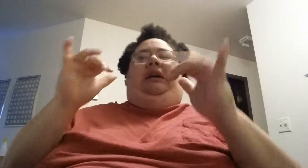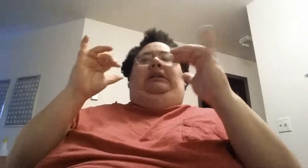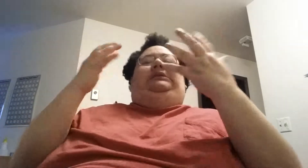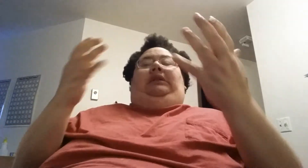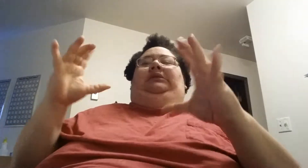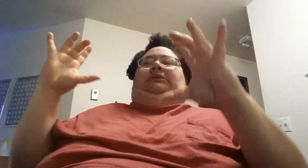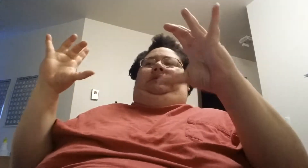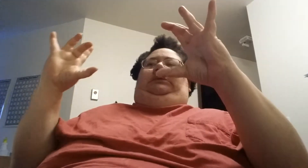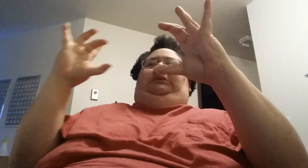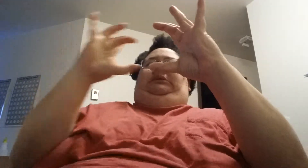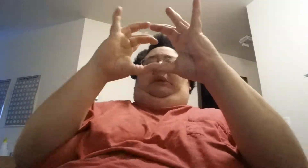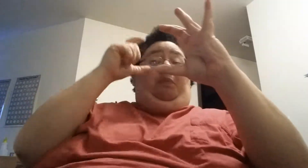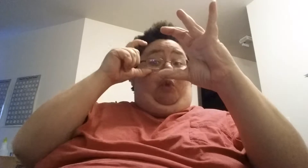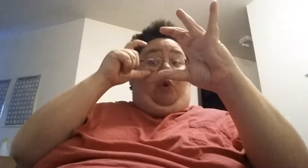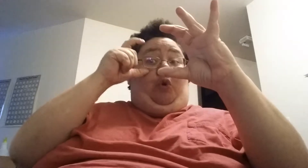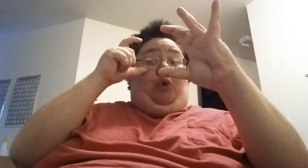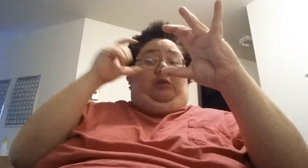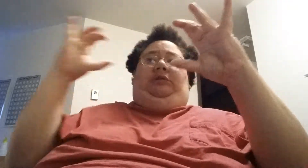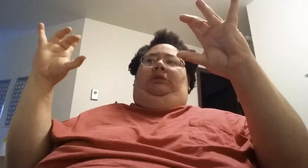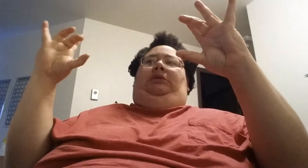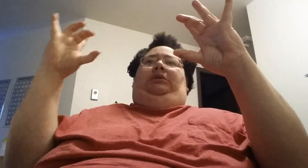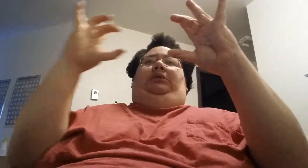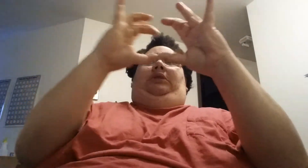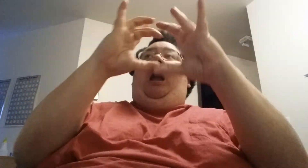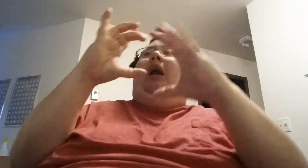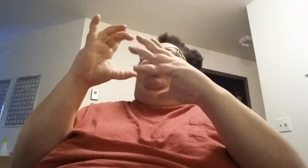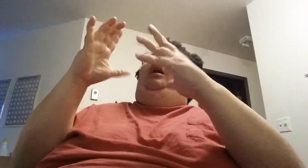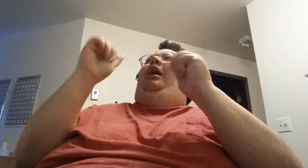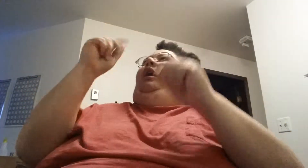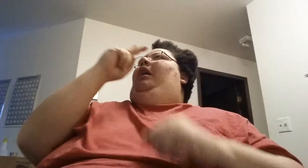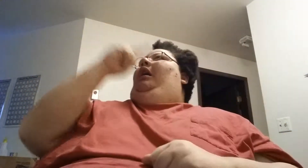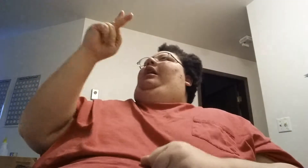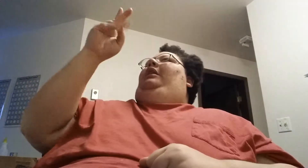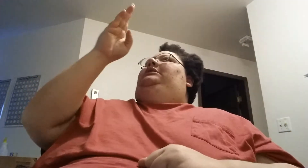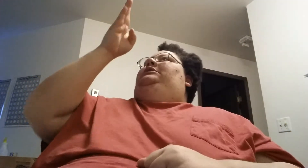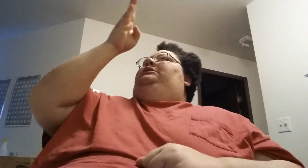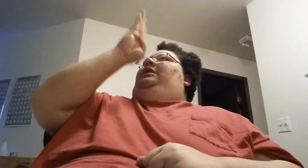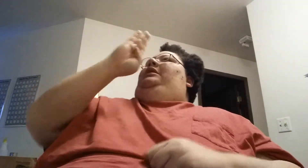Biased at Jordan to us. Further increases its standard, makes it look like